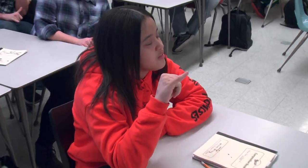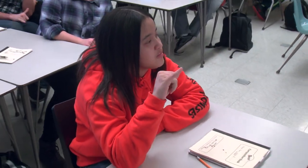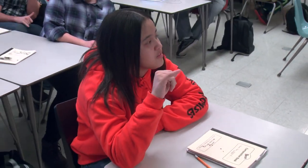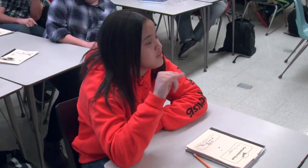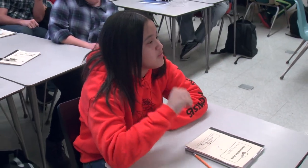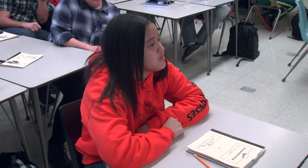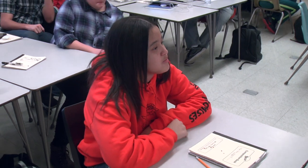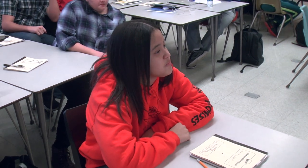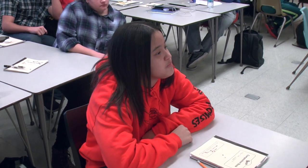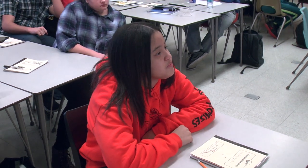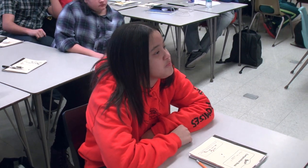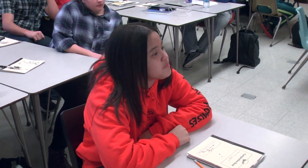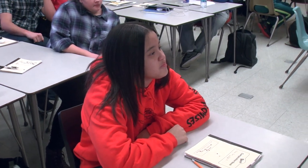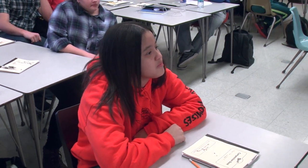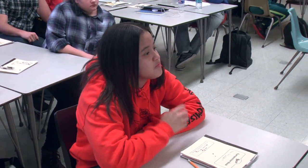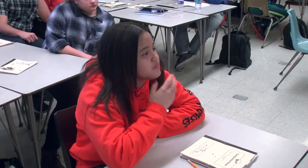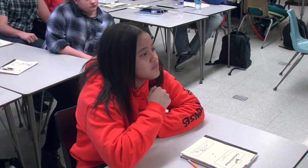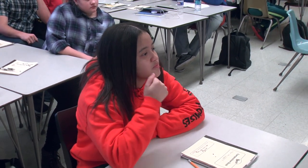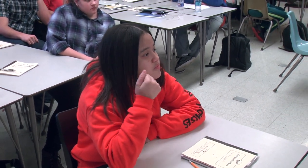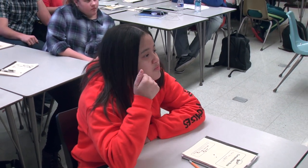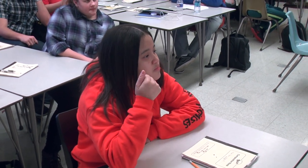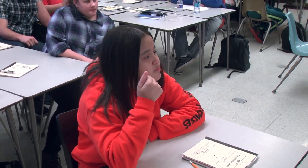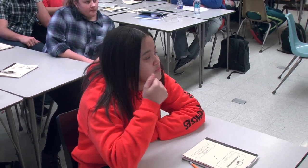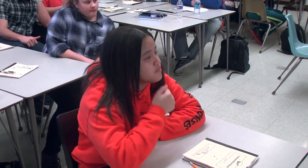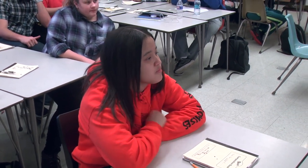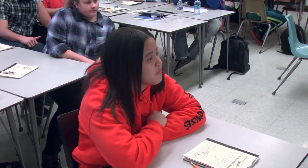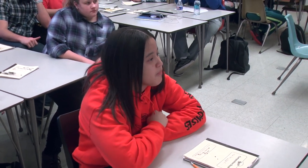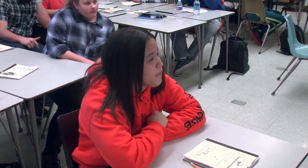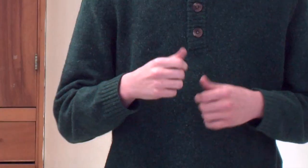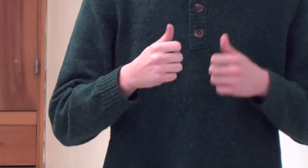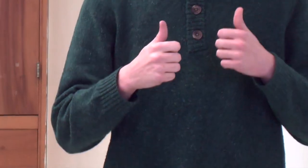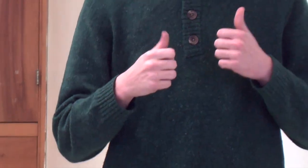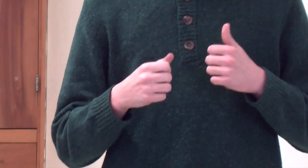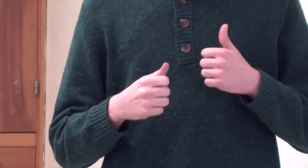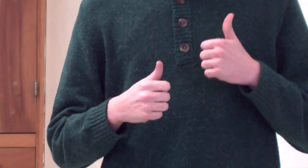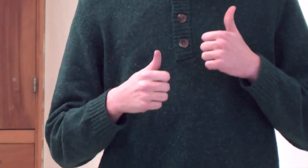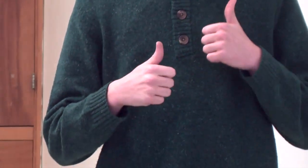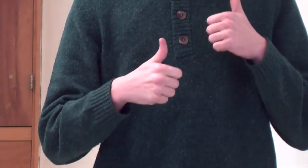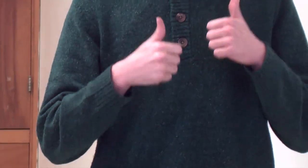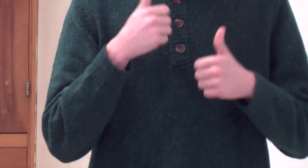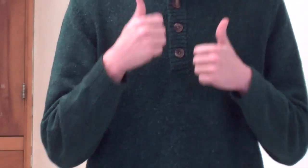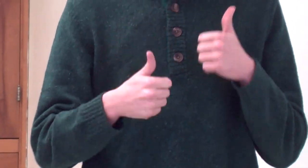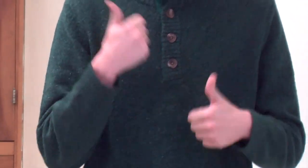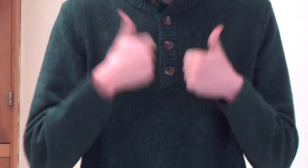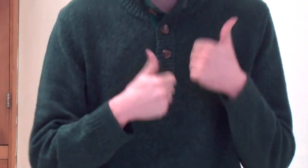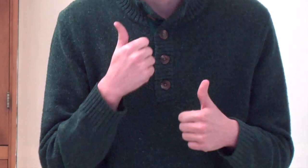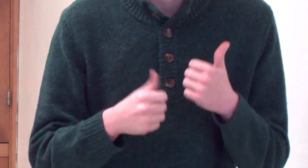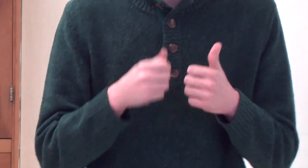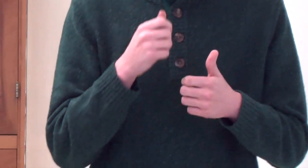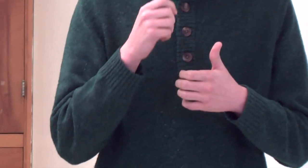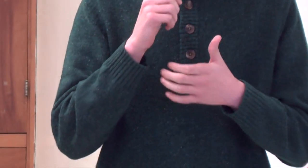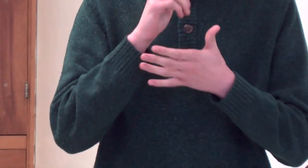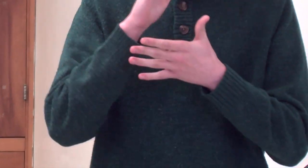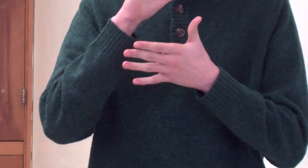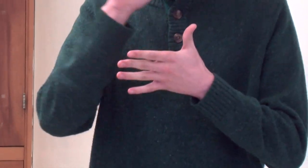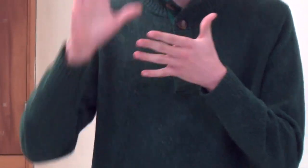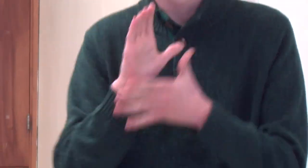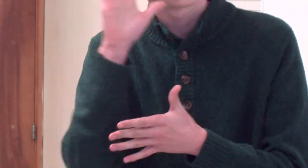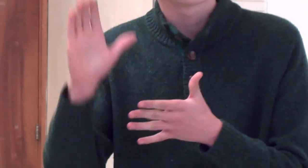having to vocalize anything they understand all of my sign language and I also have students that are very confident now coming up to the front of the room where